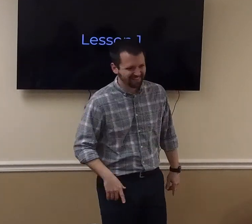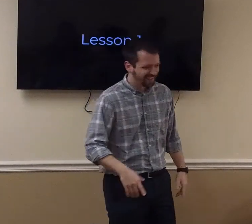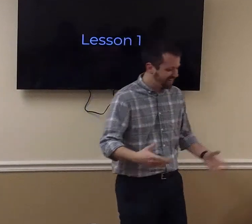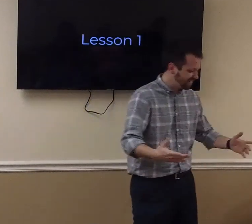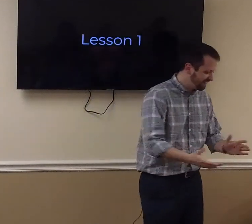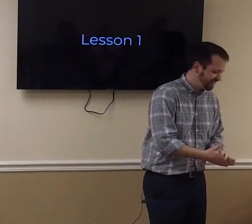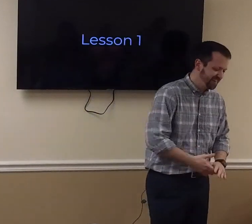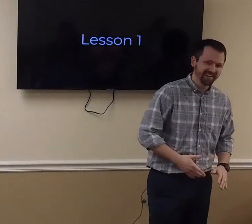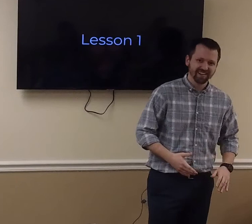It's all where you put the accent.